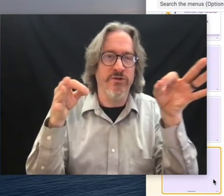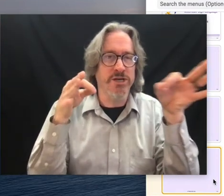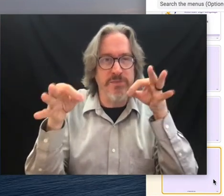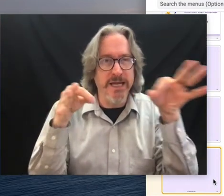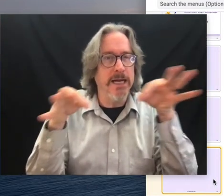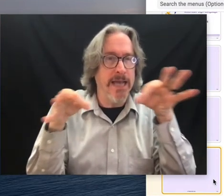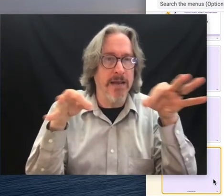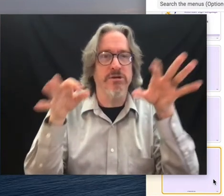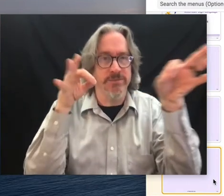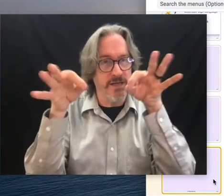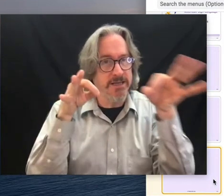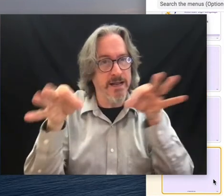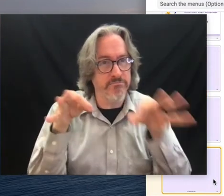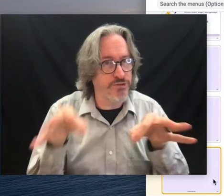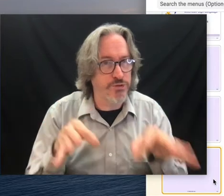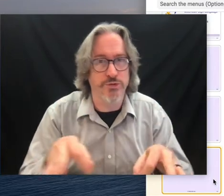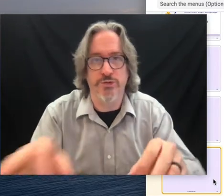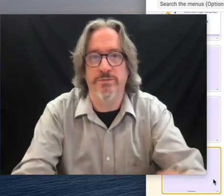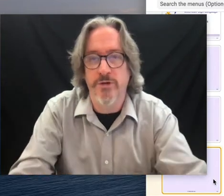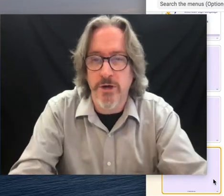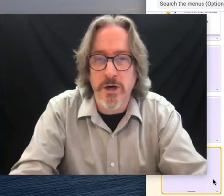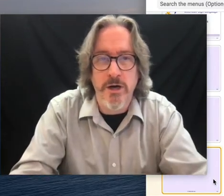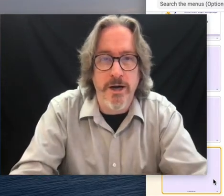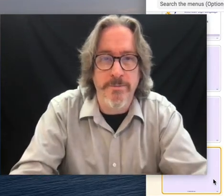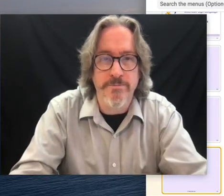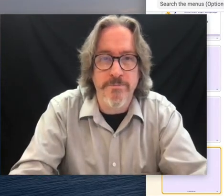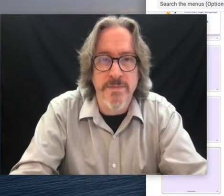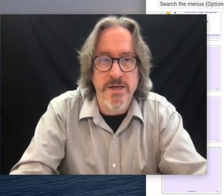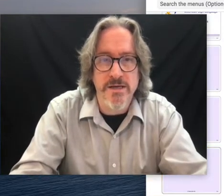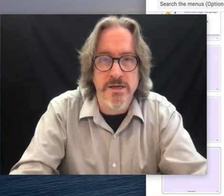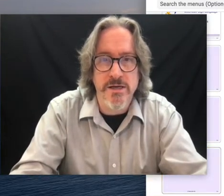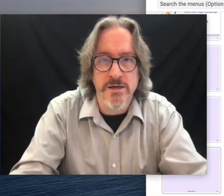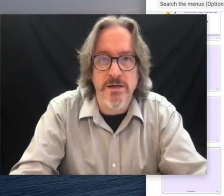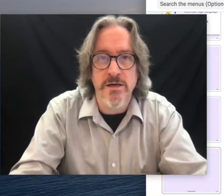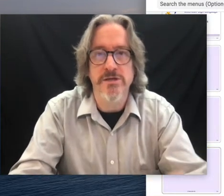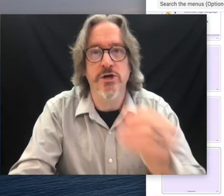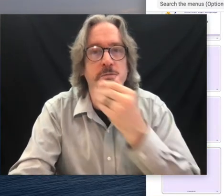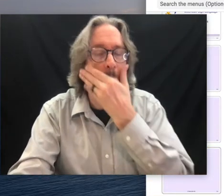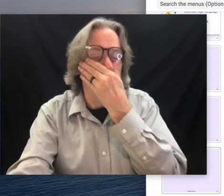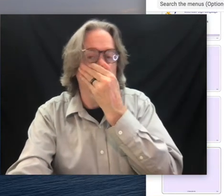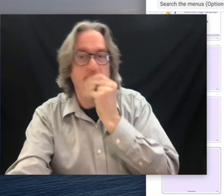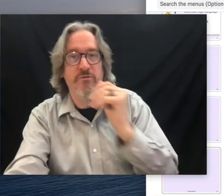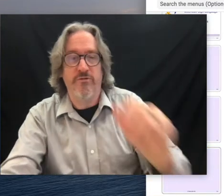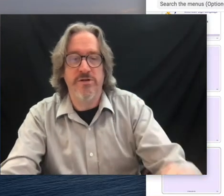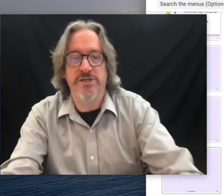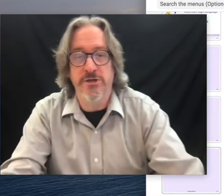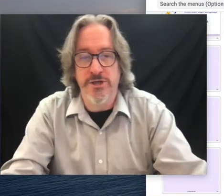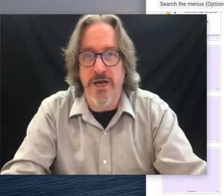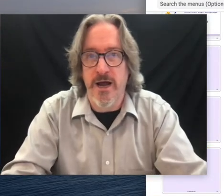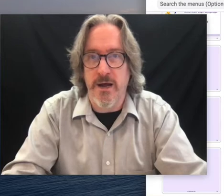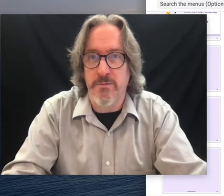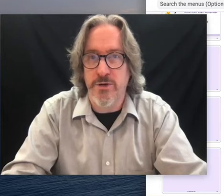like if you're explaining a game or something like that. Right. So the